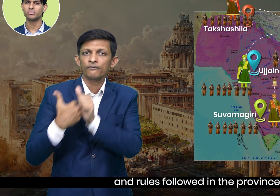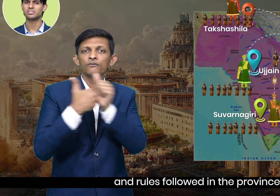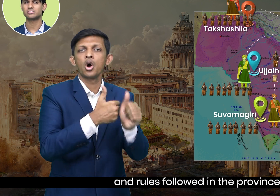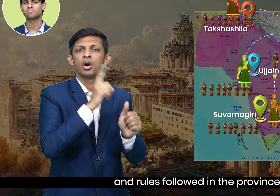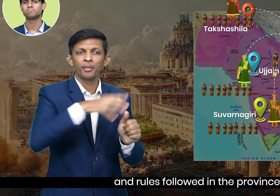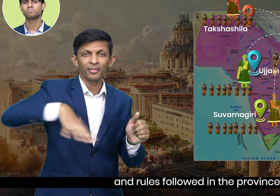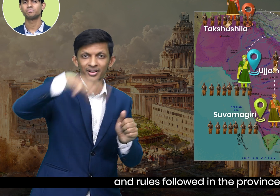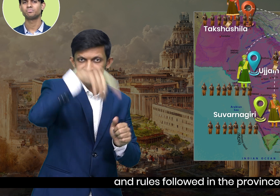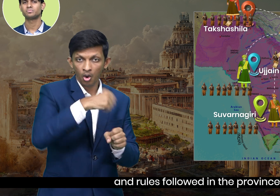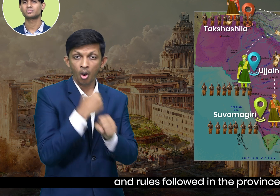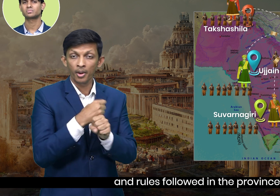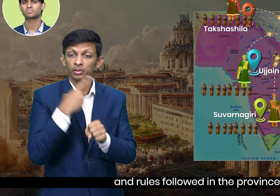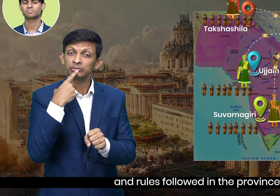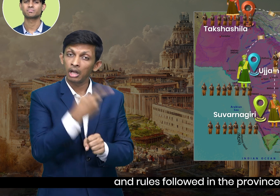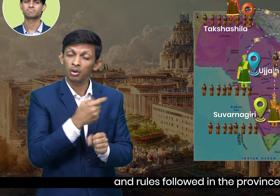in the province.